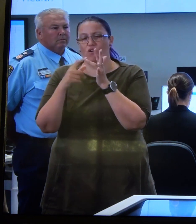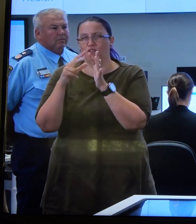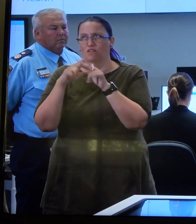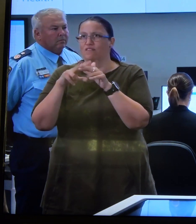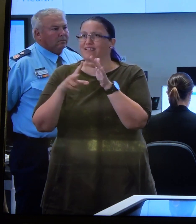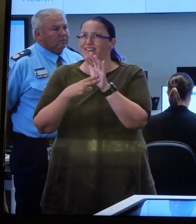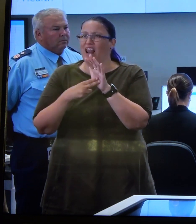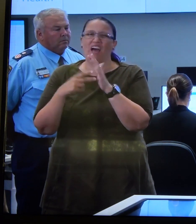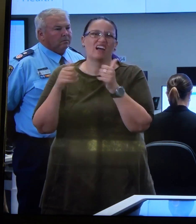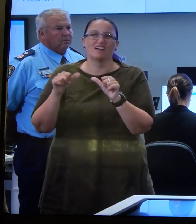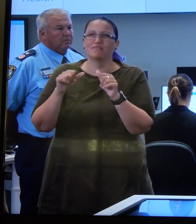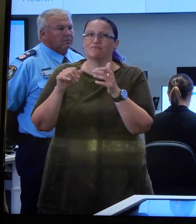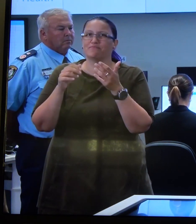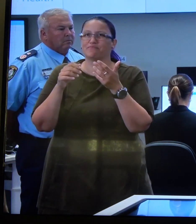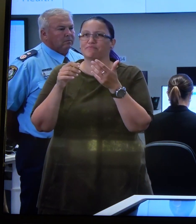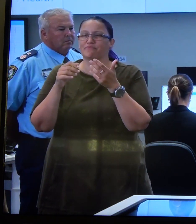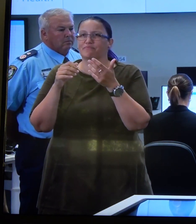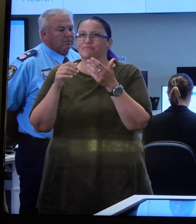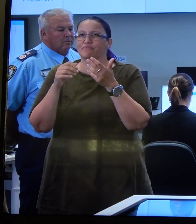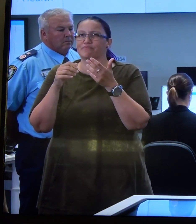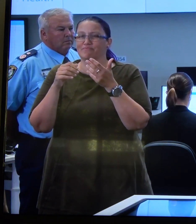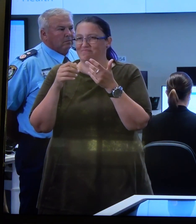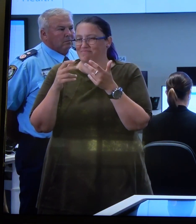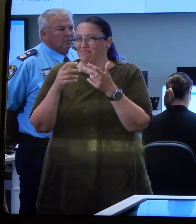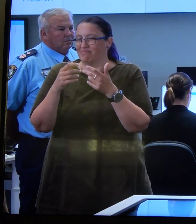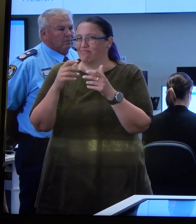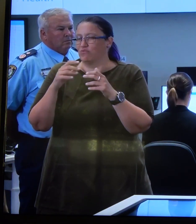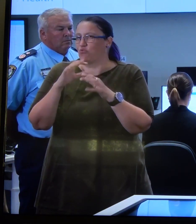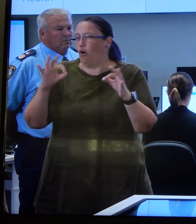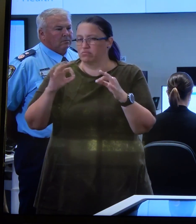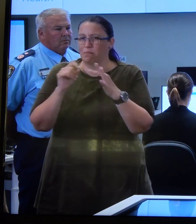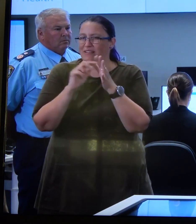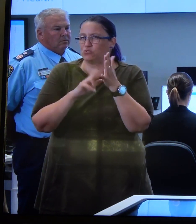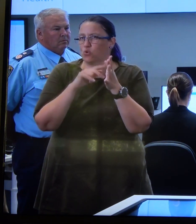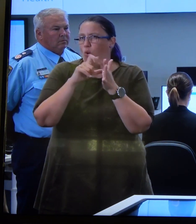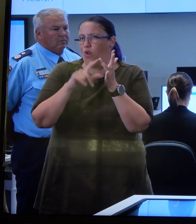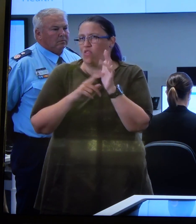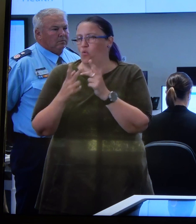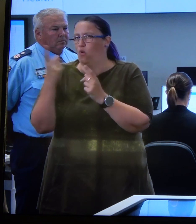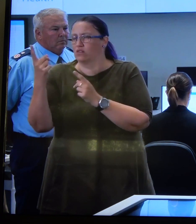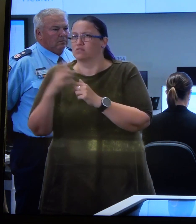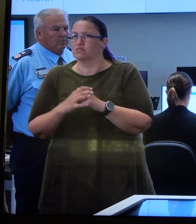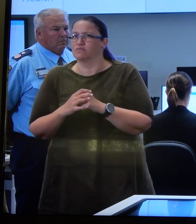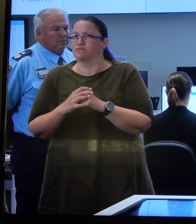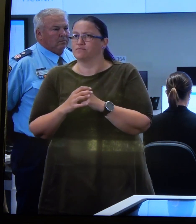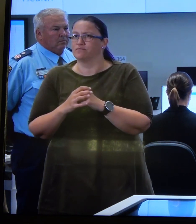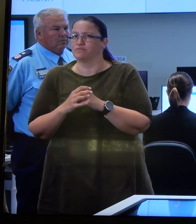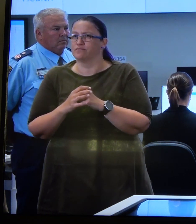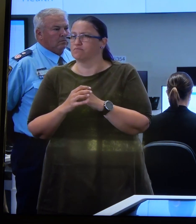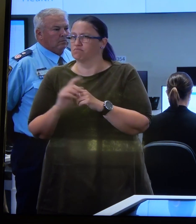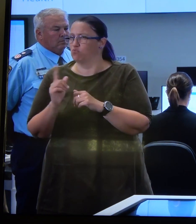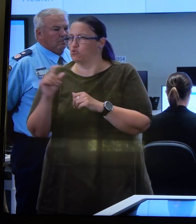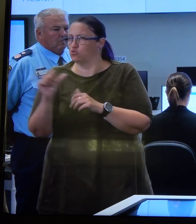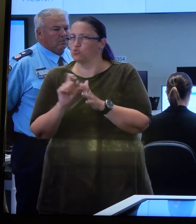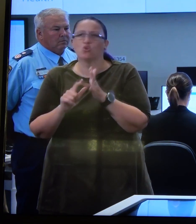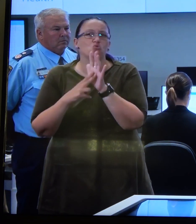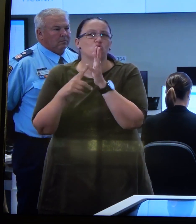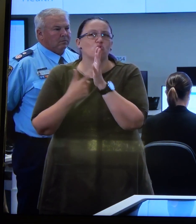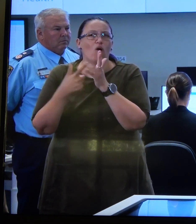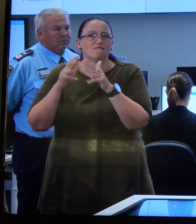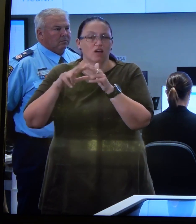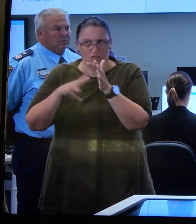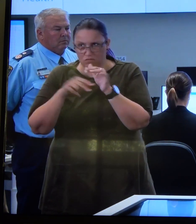So obviously we've been advising I'll go back to the first one, is it